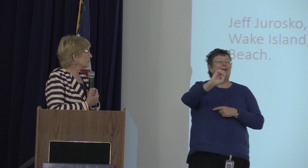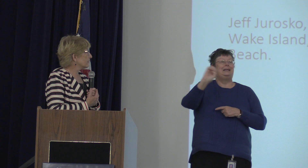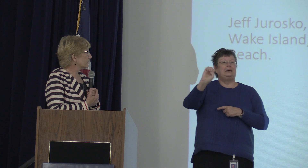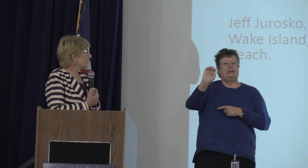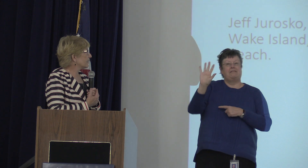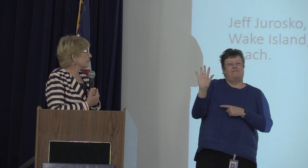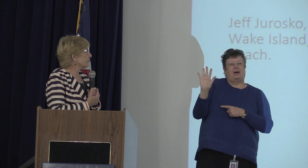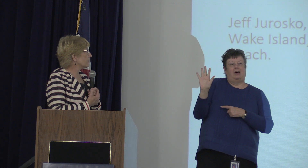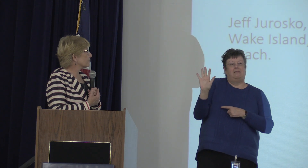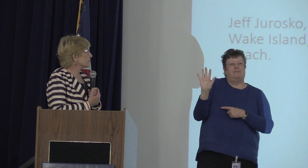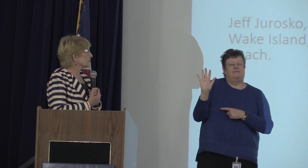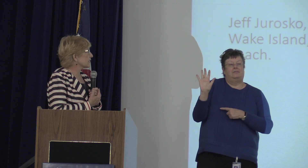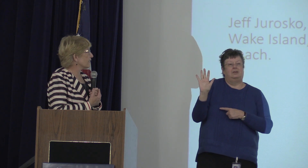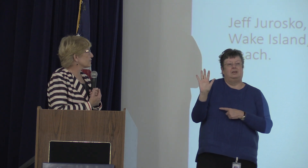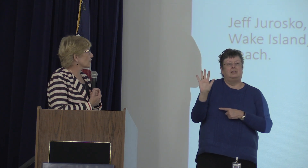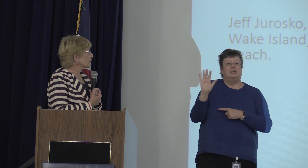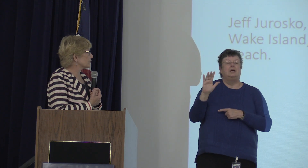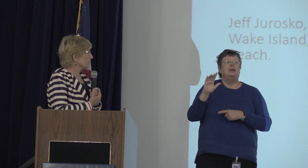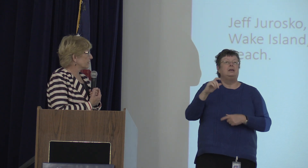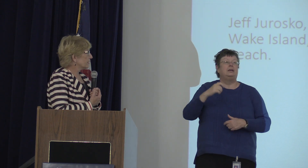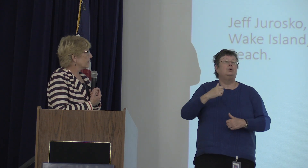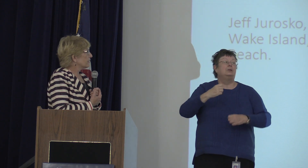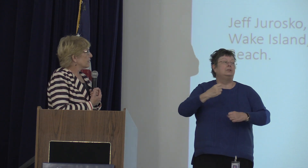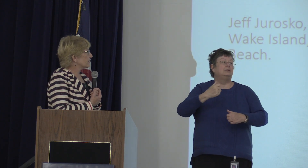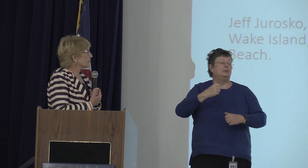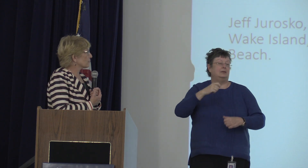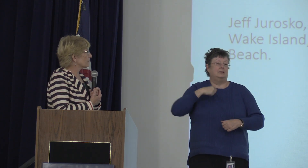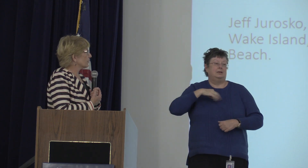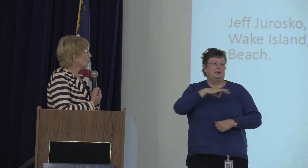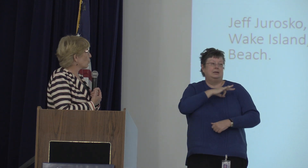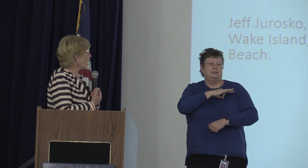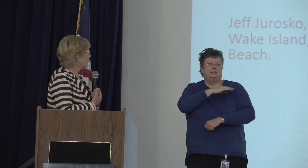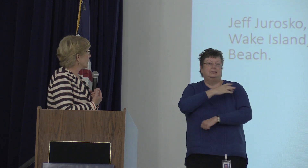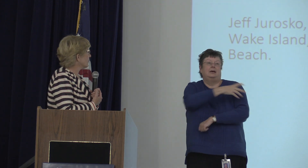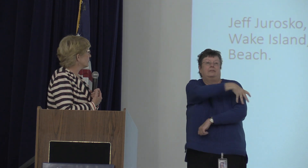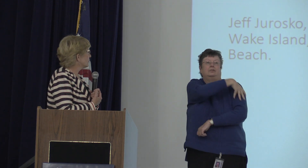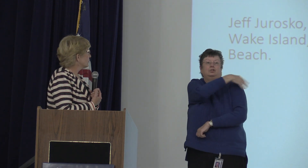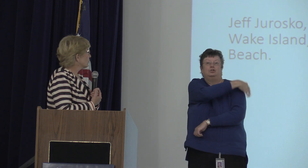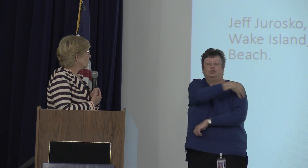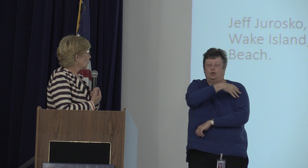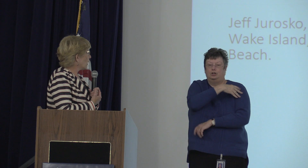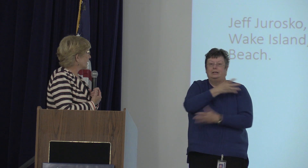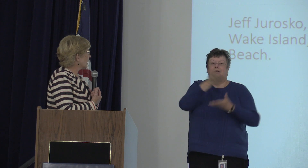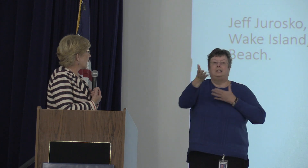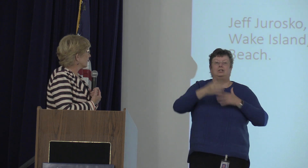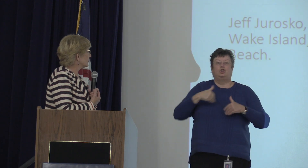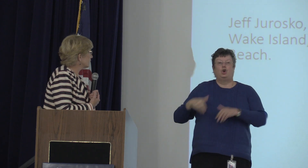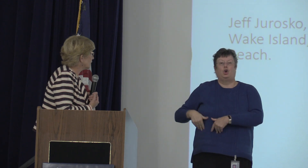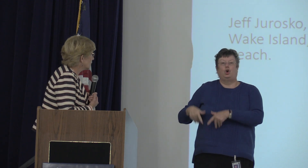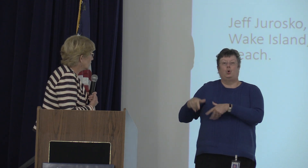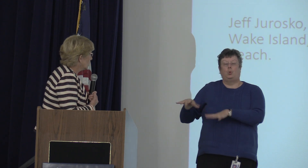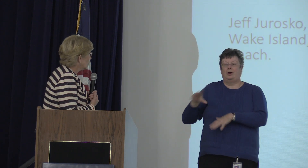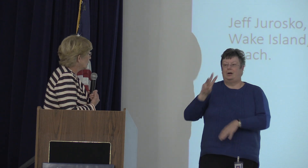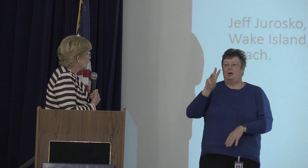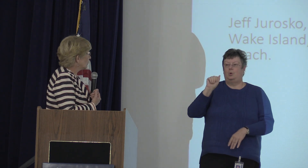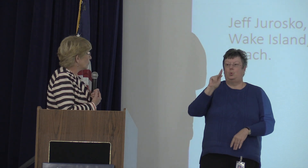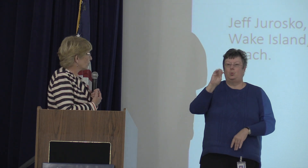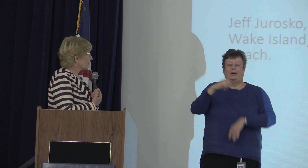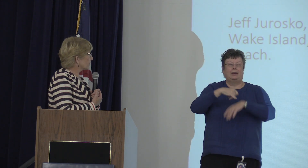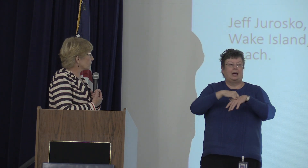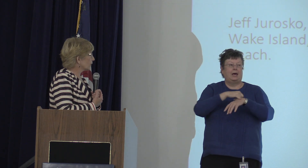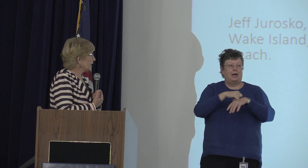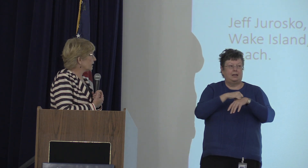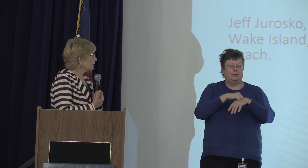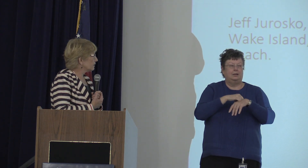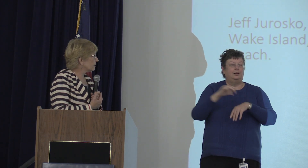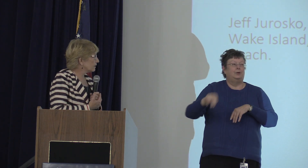E5. He was a staff sergeant. He served in Hawaii, Wake Island,